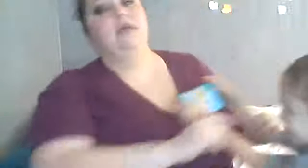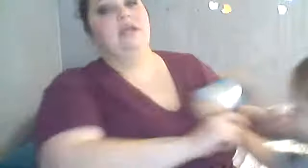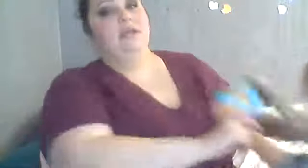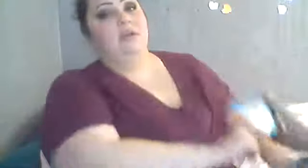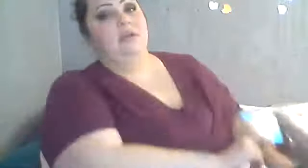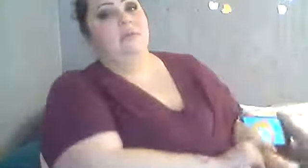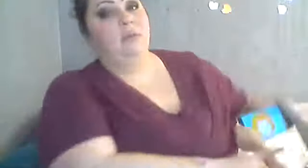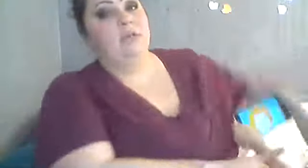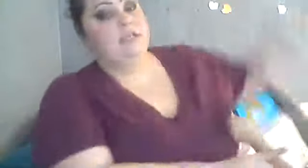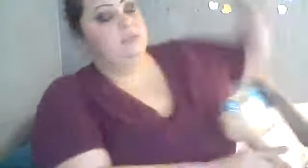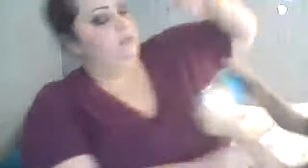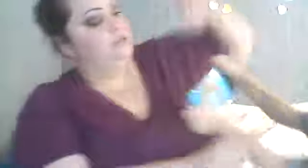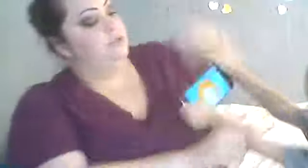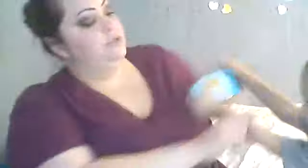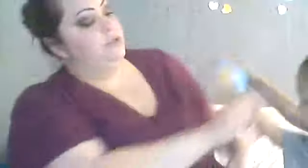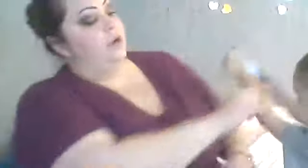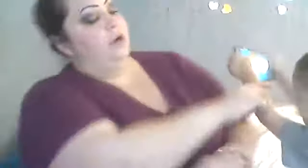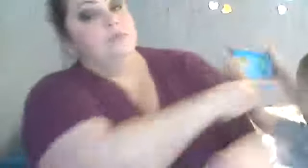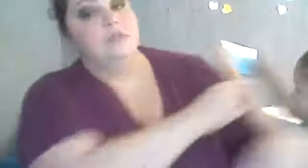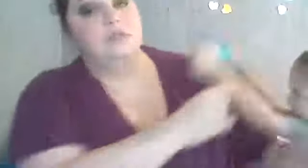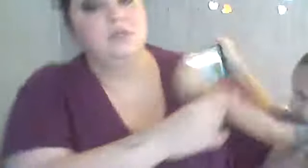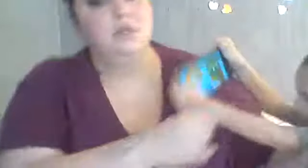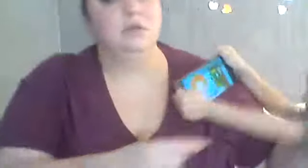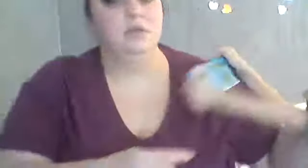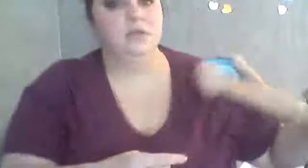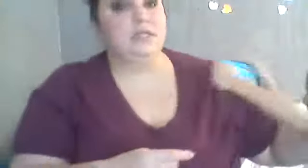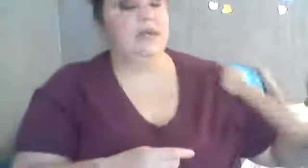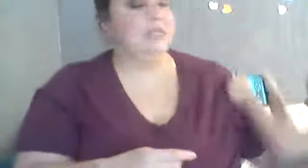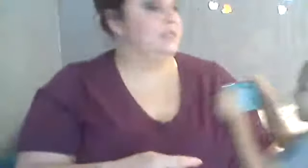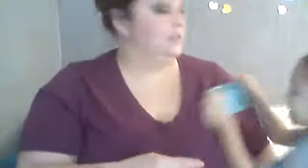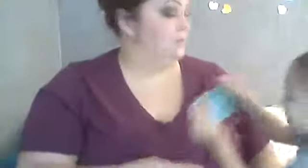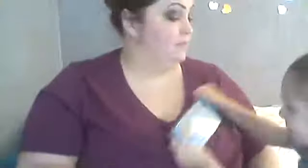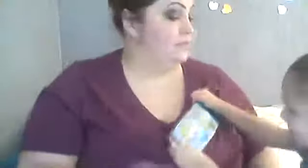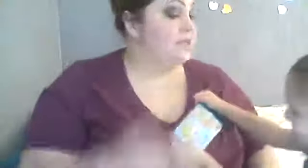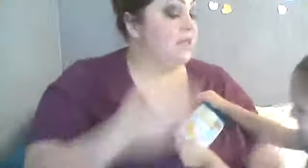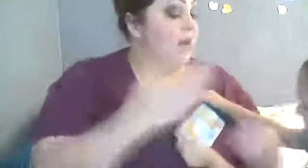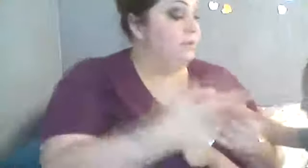Buddy, mommy needs to be able to use her arms. Silas, stop.